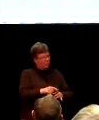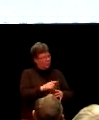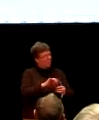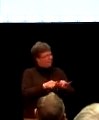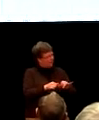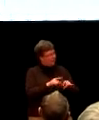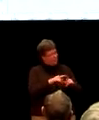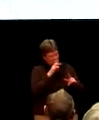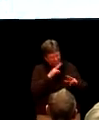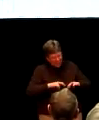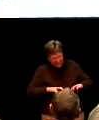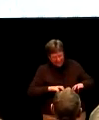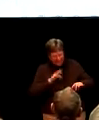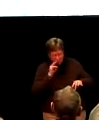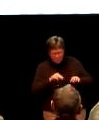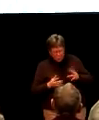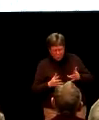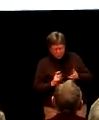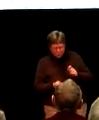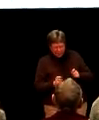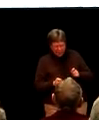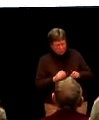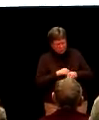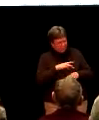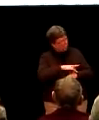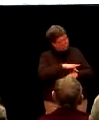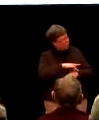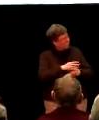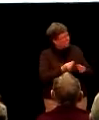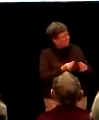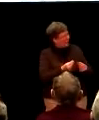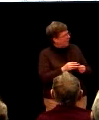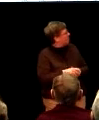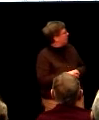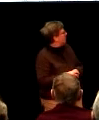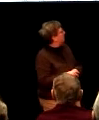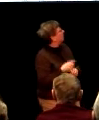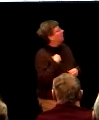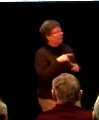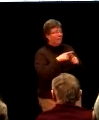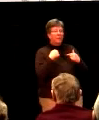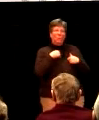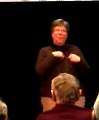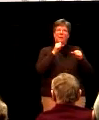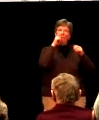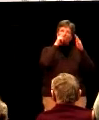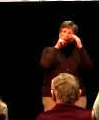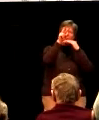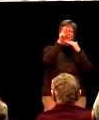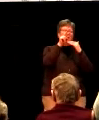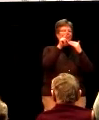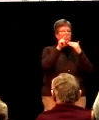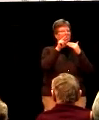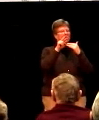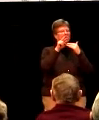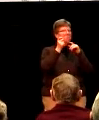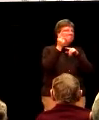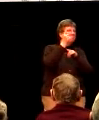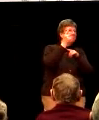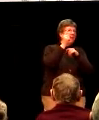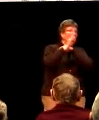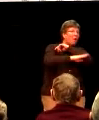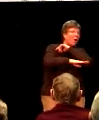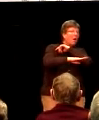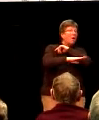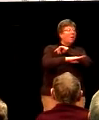and look at what kind of changes those are making. And then we can predict how deep the thaw will be if we